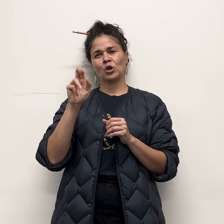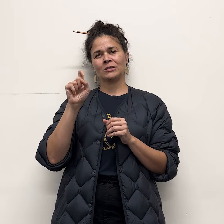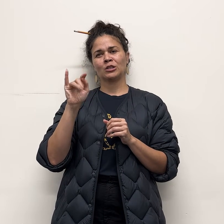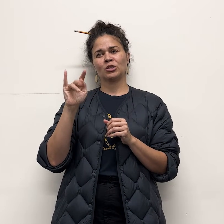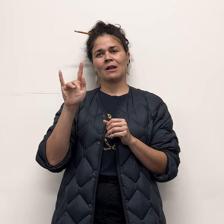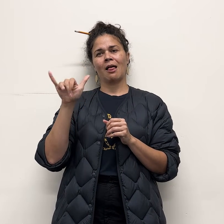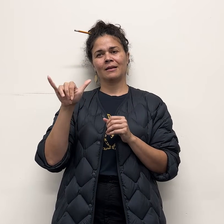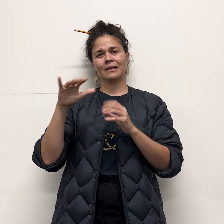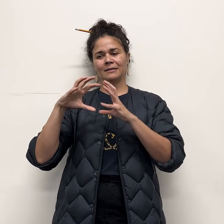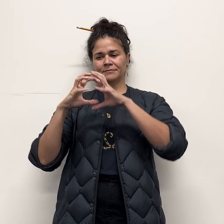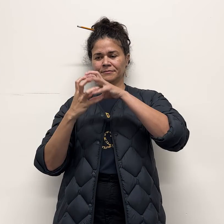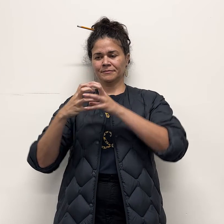intersectionality